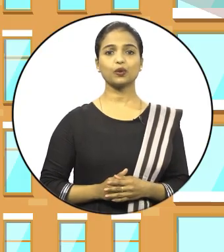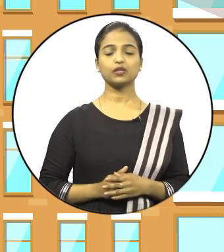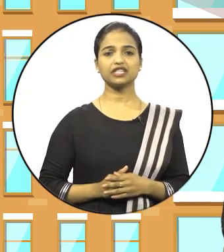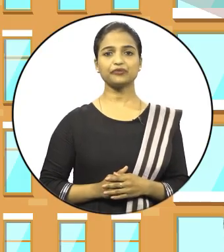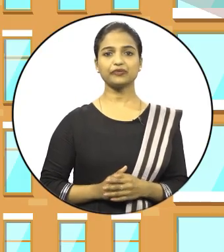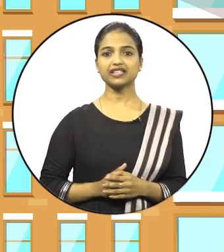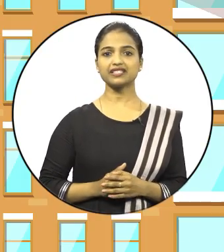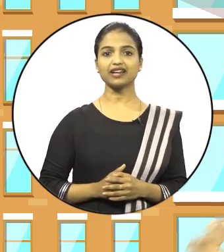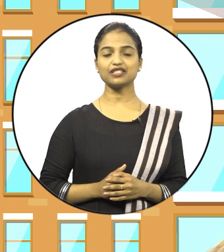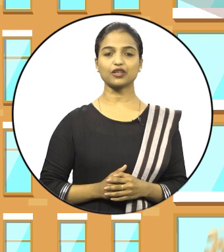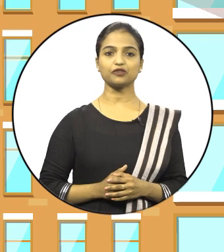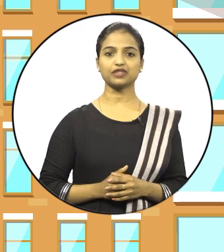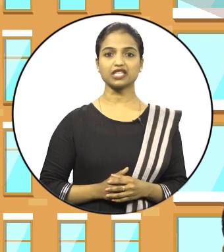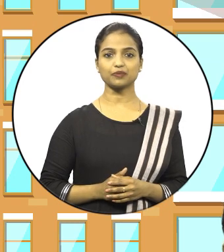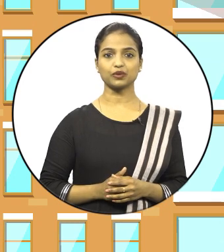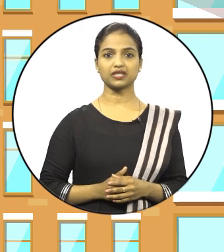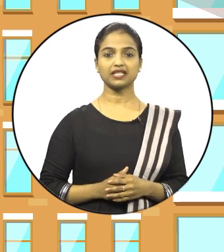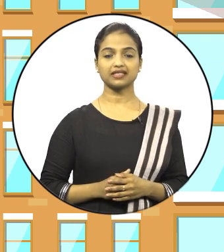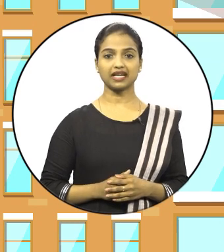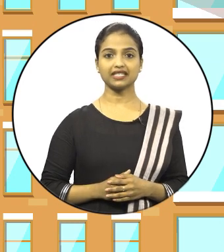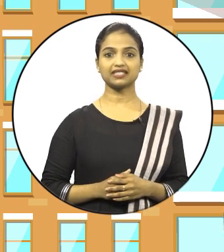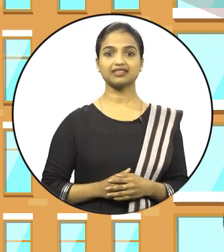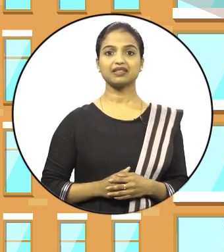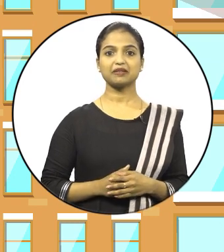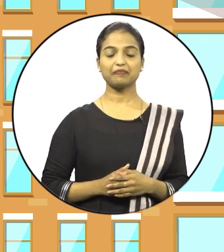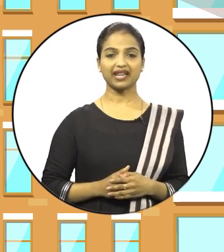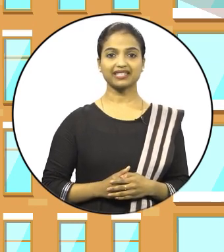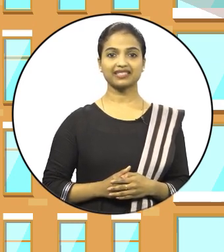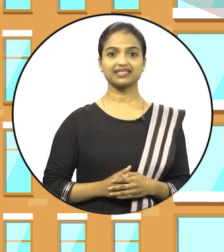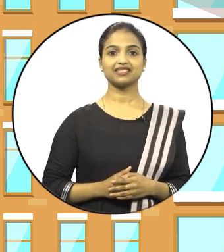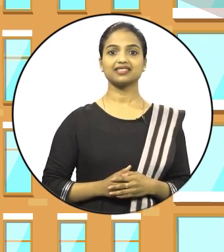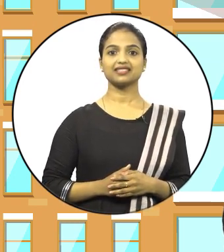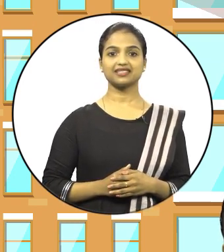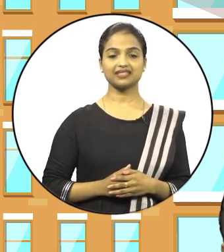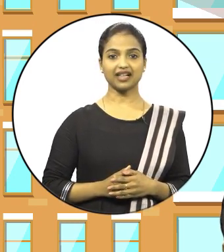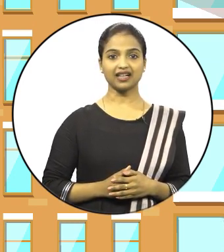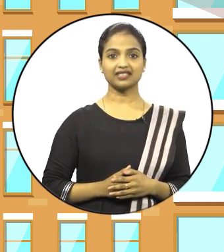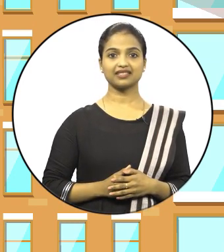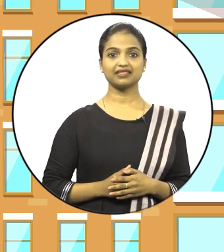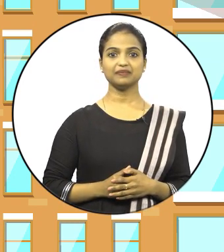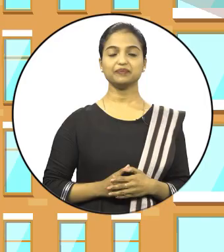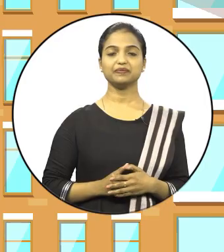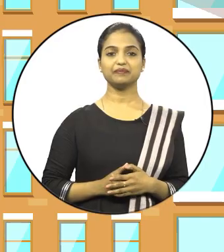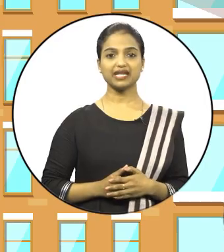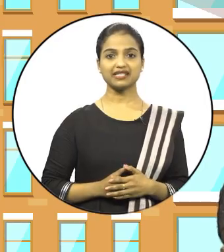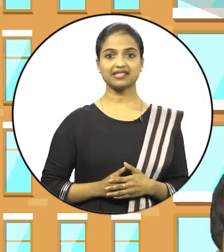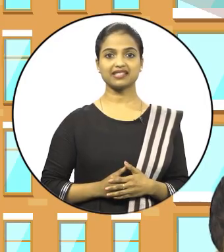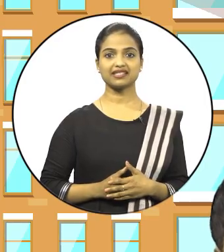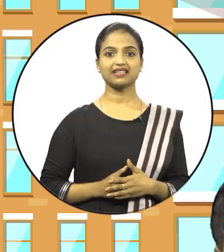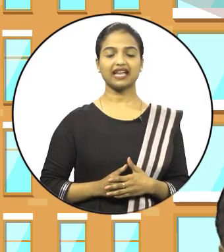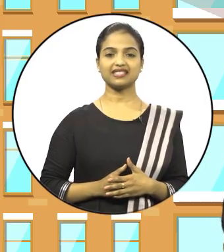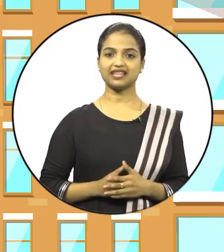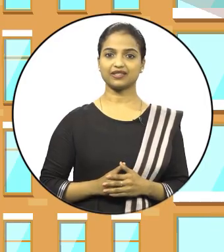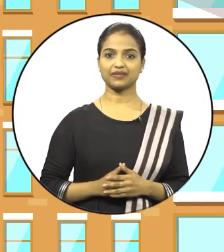We know different kinds of transport like bike, car,